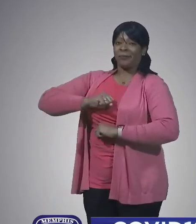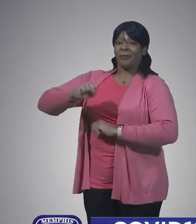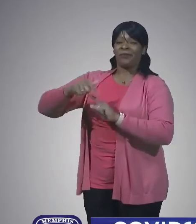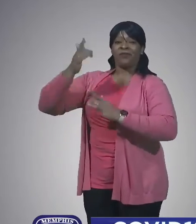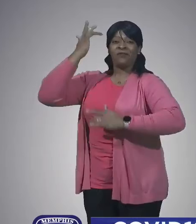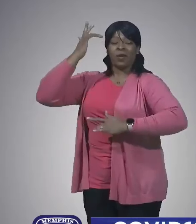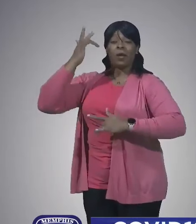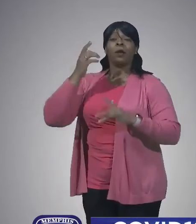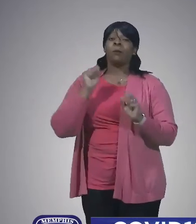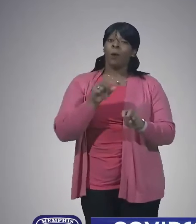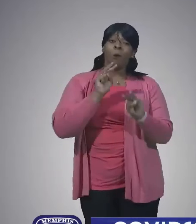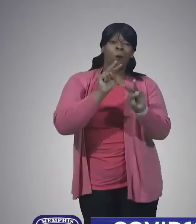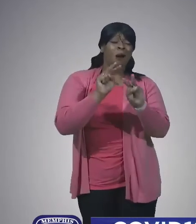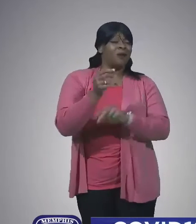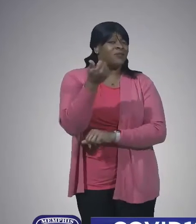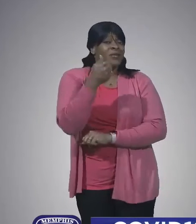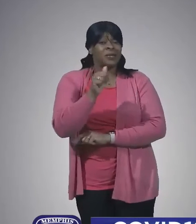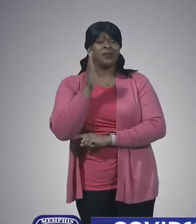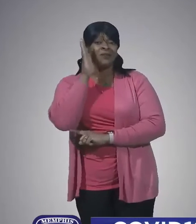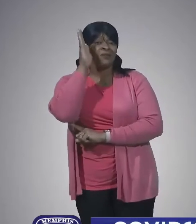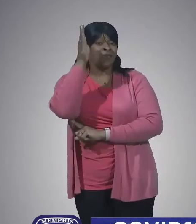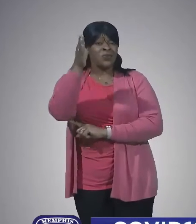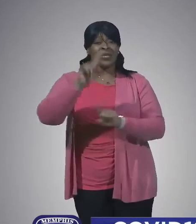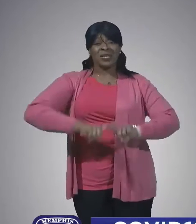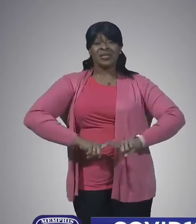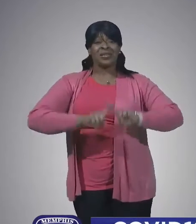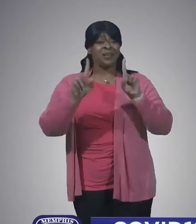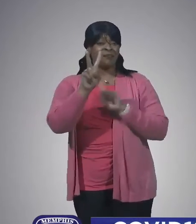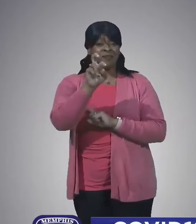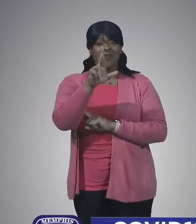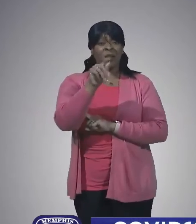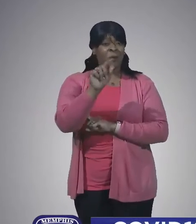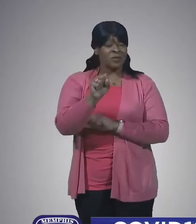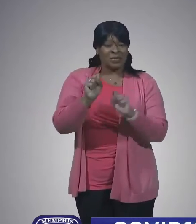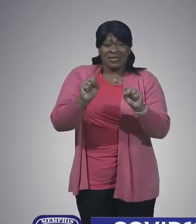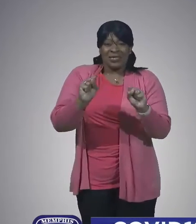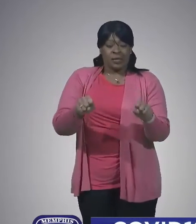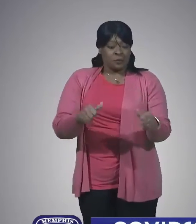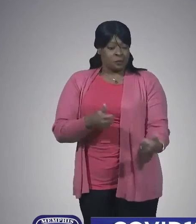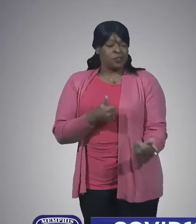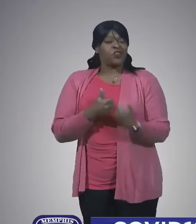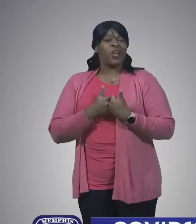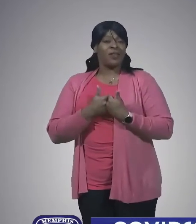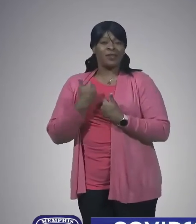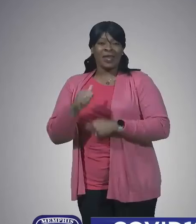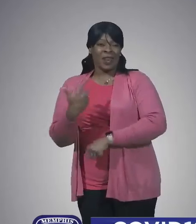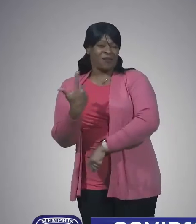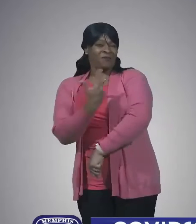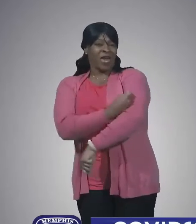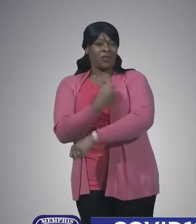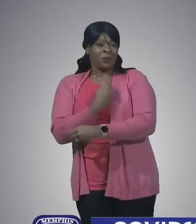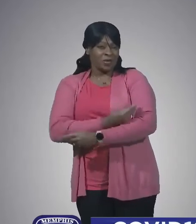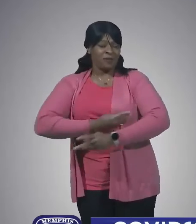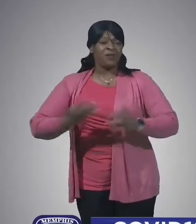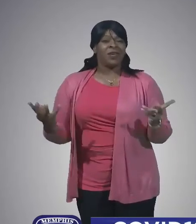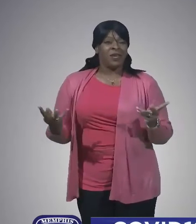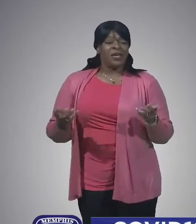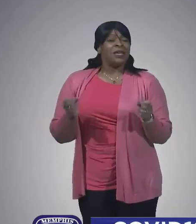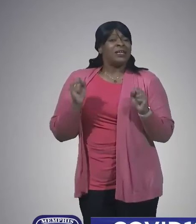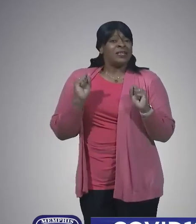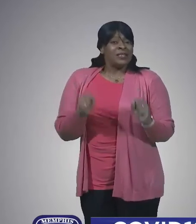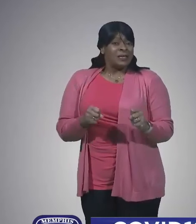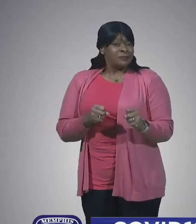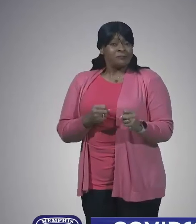on the lookout for any future variants that could challenge any vaccine that we're giving and, of course,